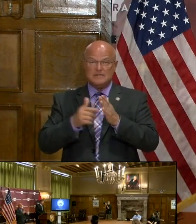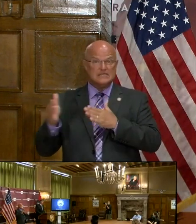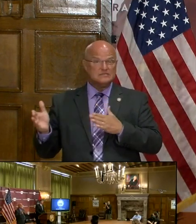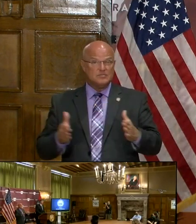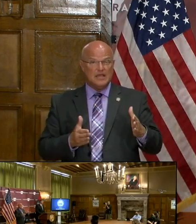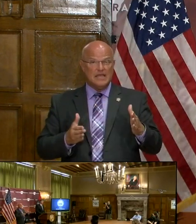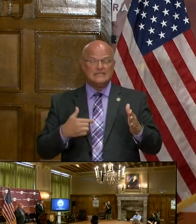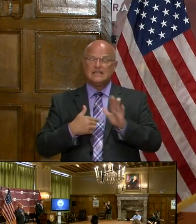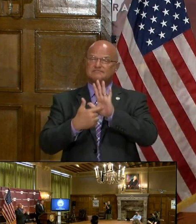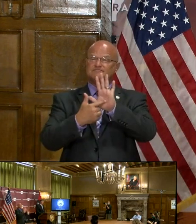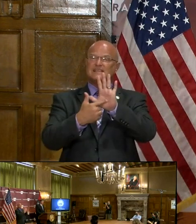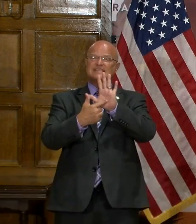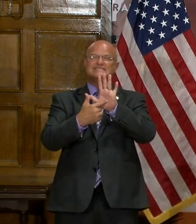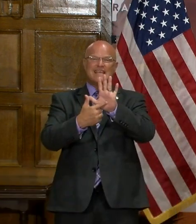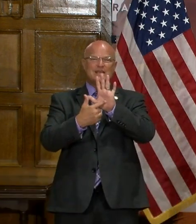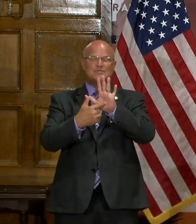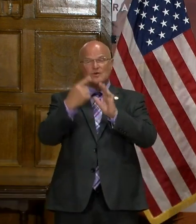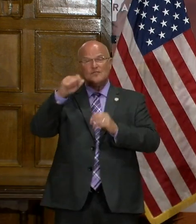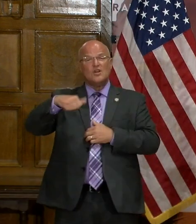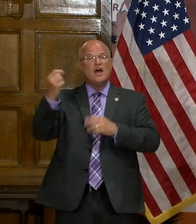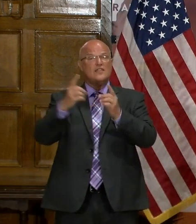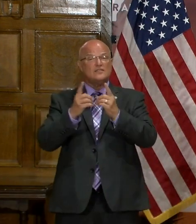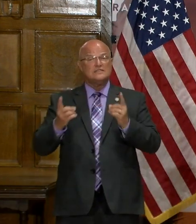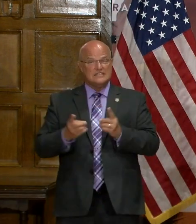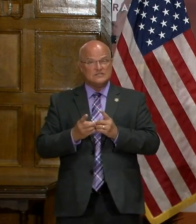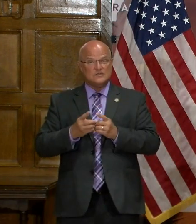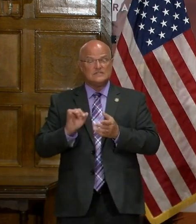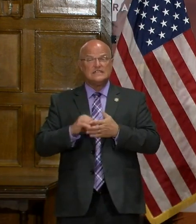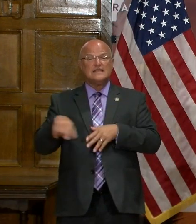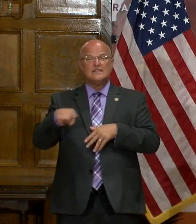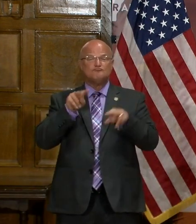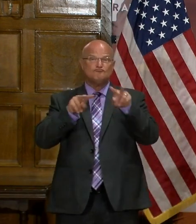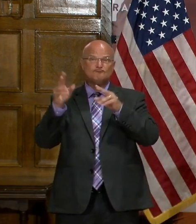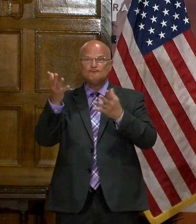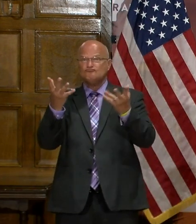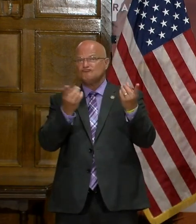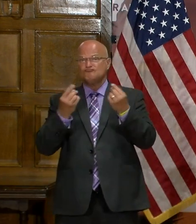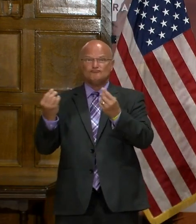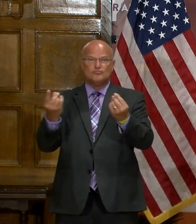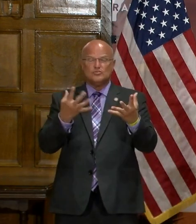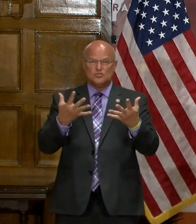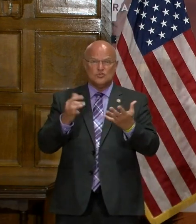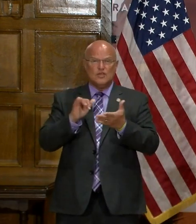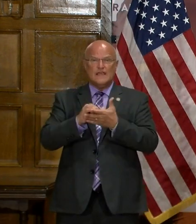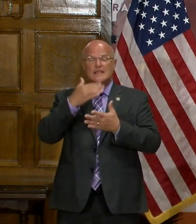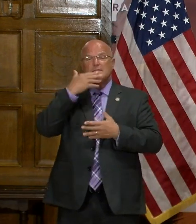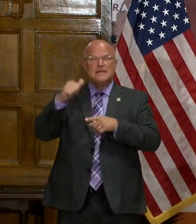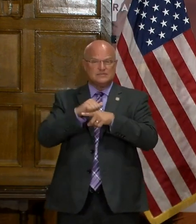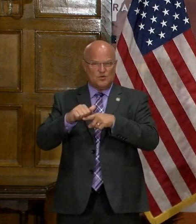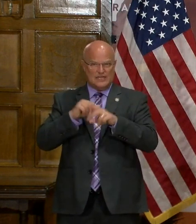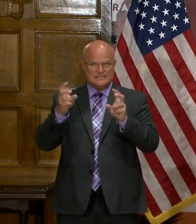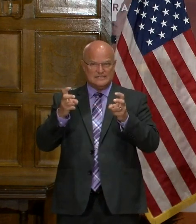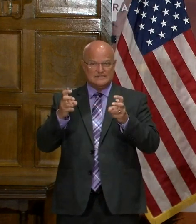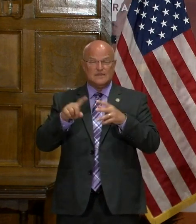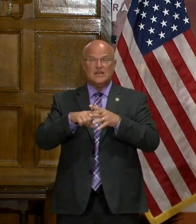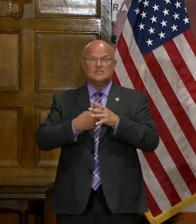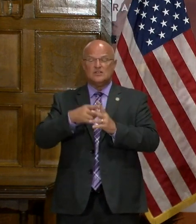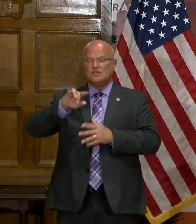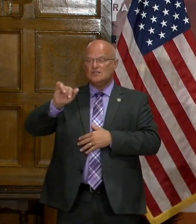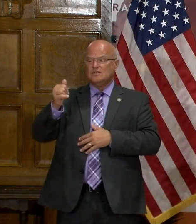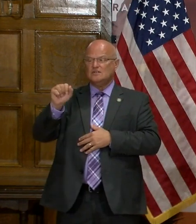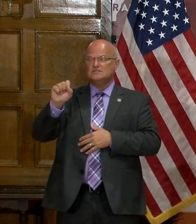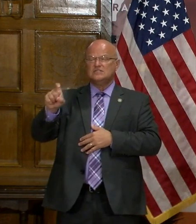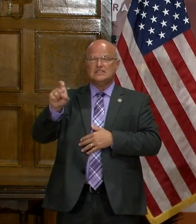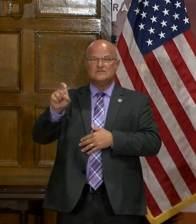plans and hold them up as examples for other districts as they are looking to benchmark best practices. I'll start with Jacksonville